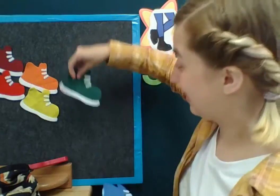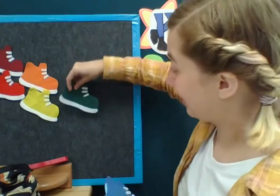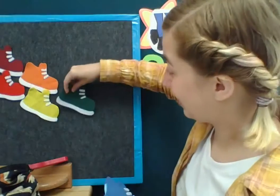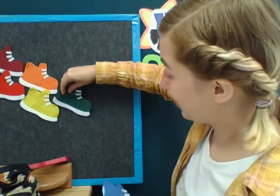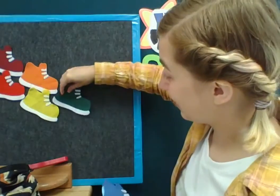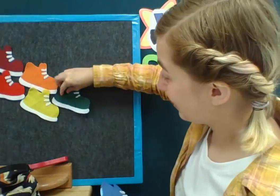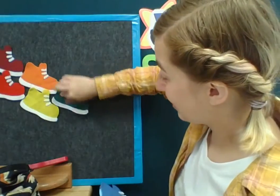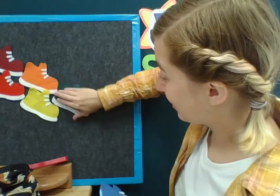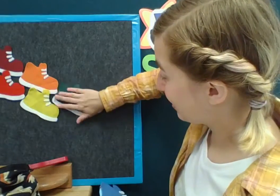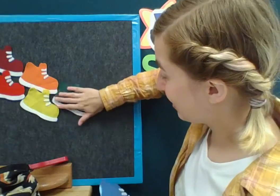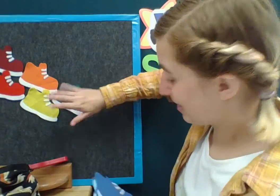seven,